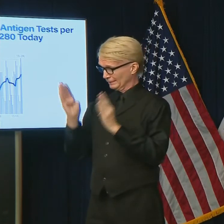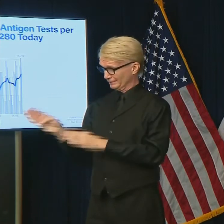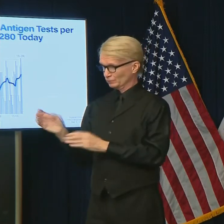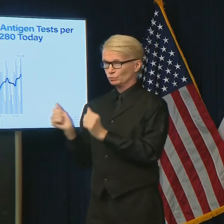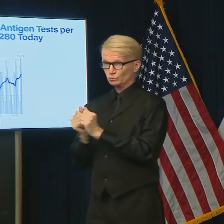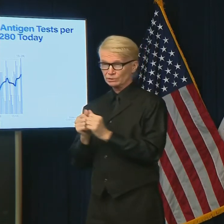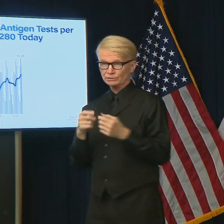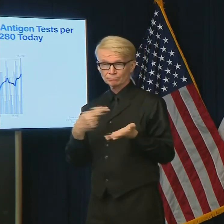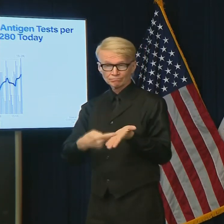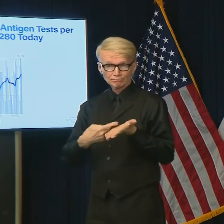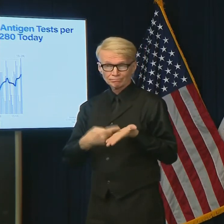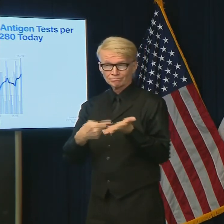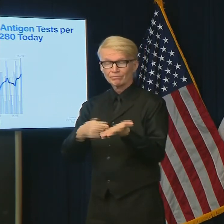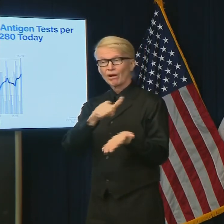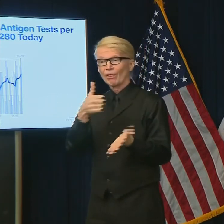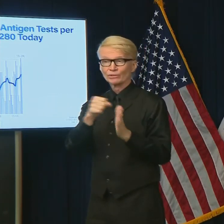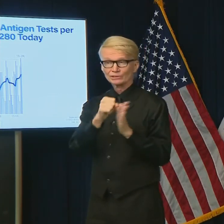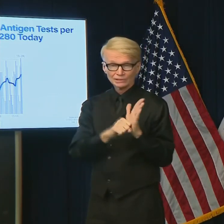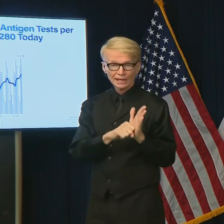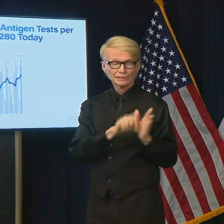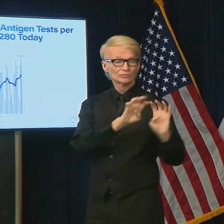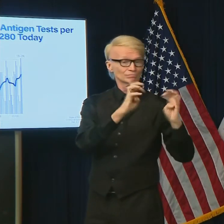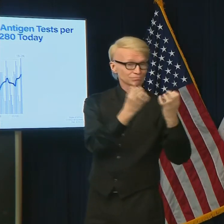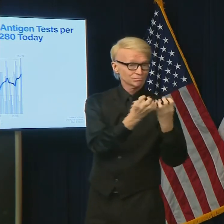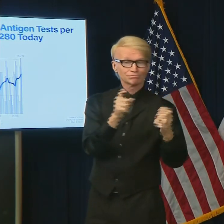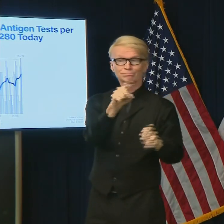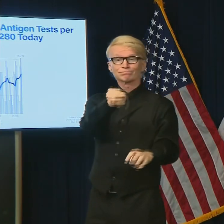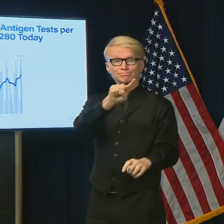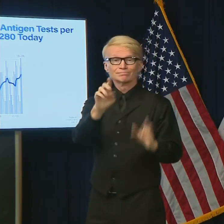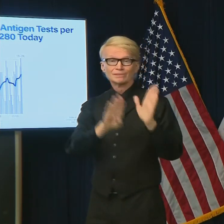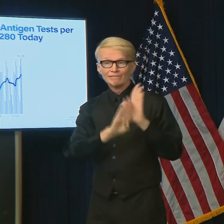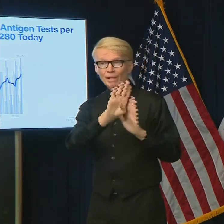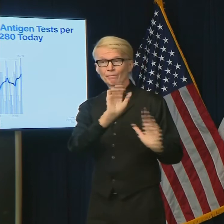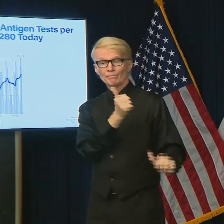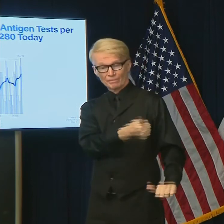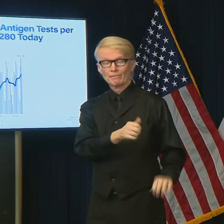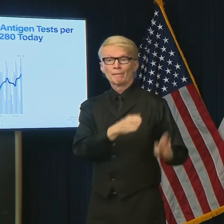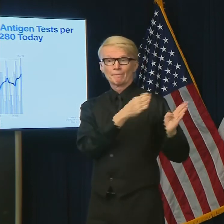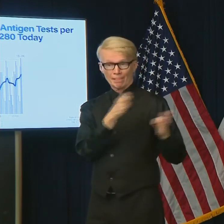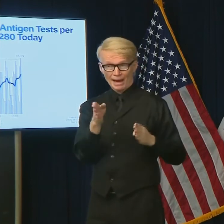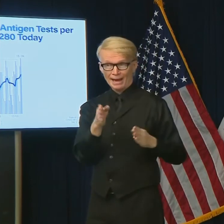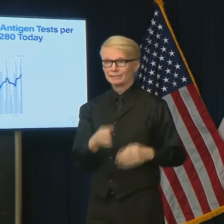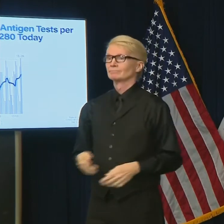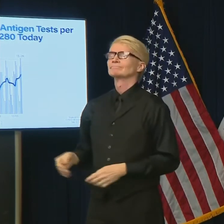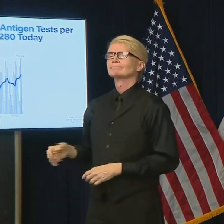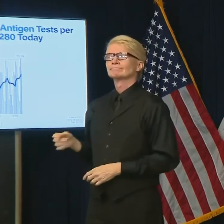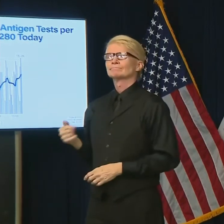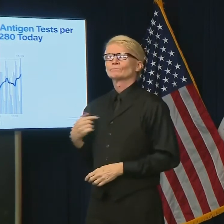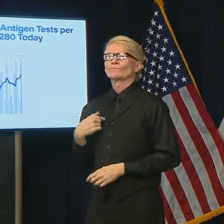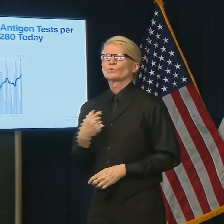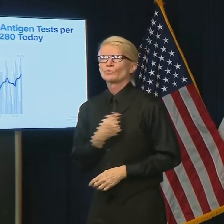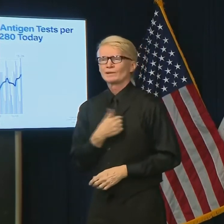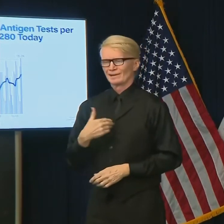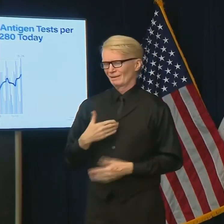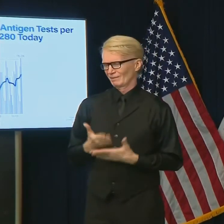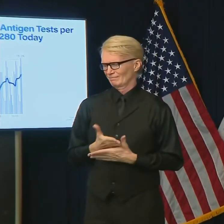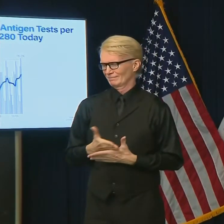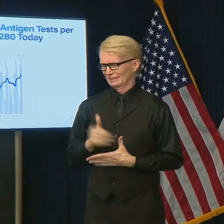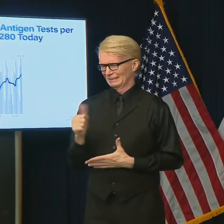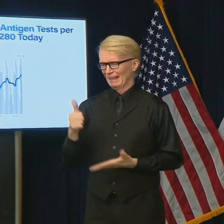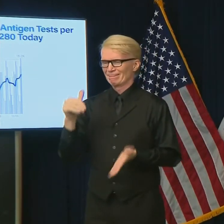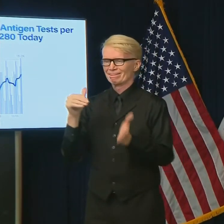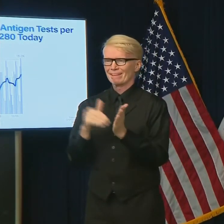in the coalition as they put their own plans together. We are now averaging over 10,000 antigen tests